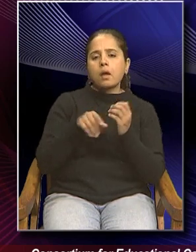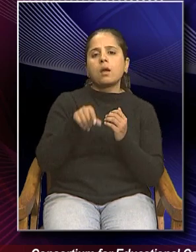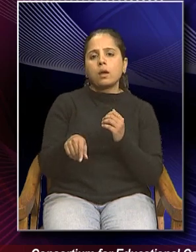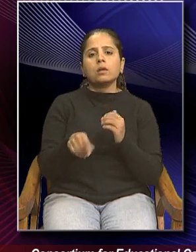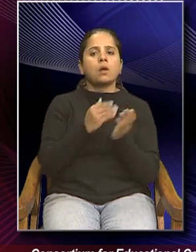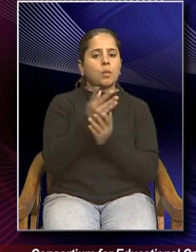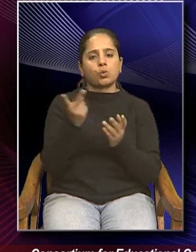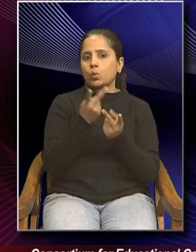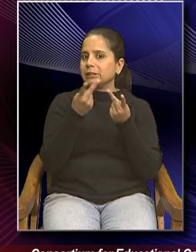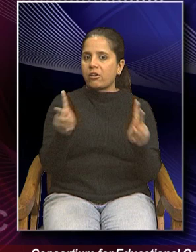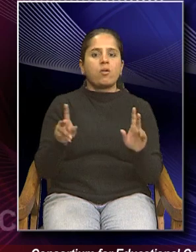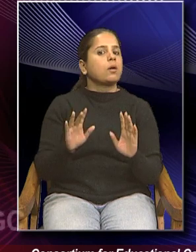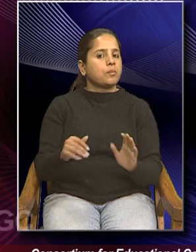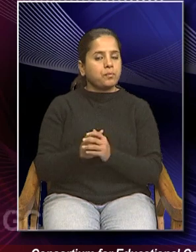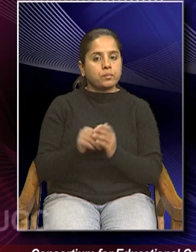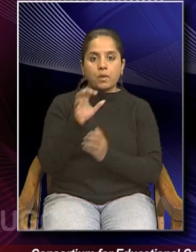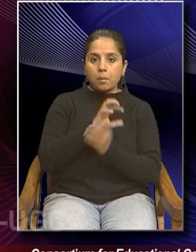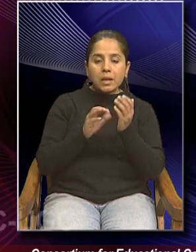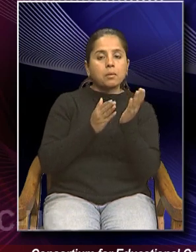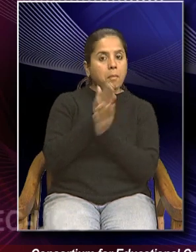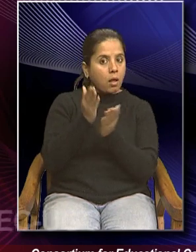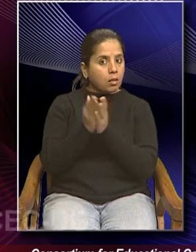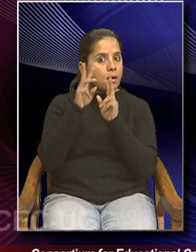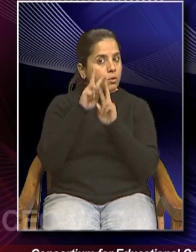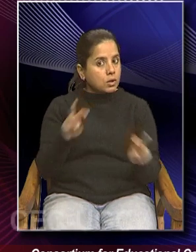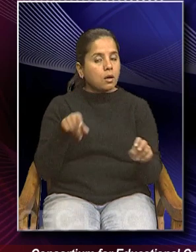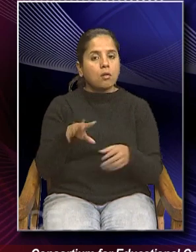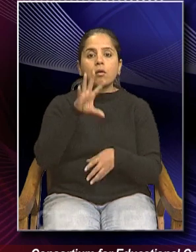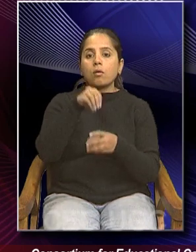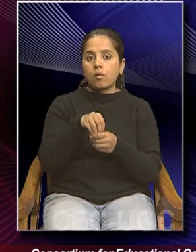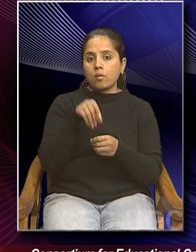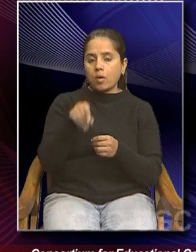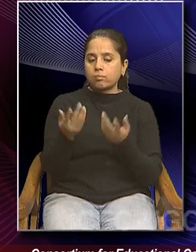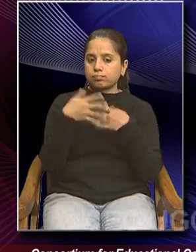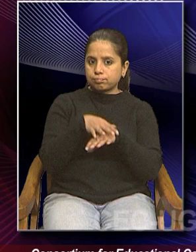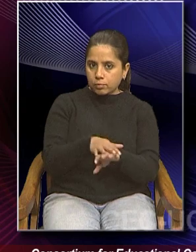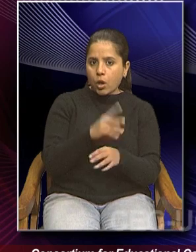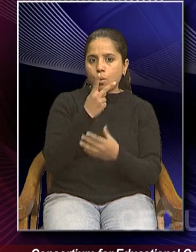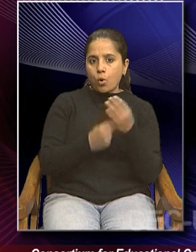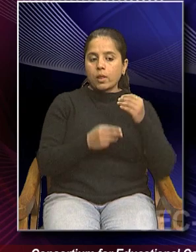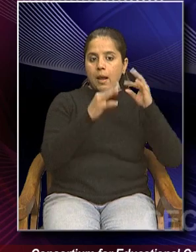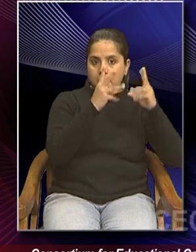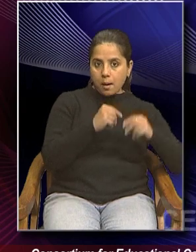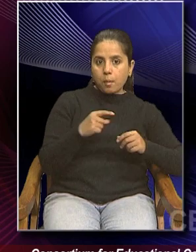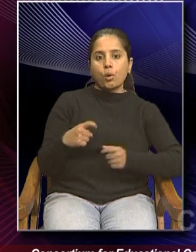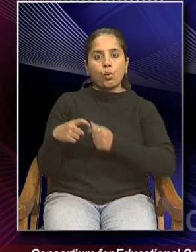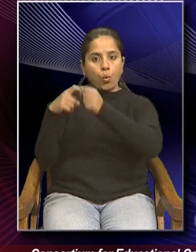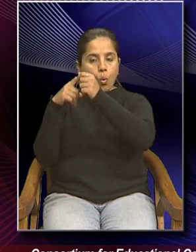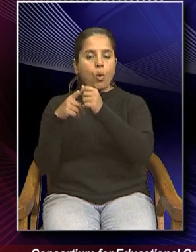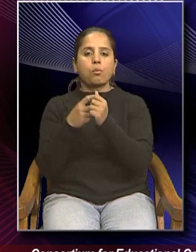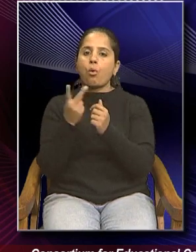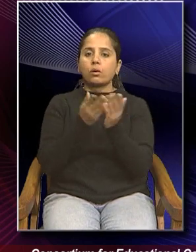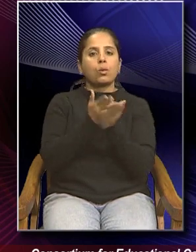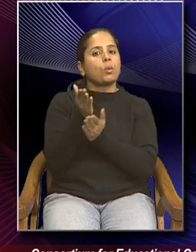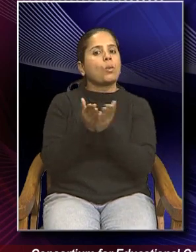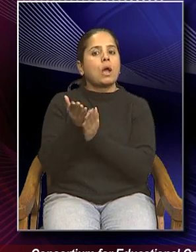other. Mixed method research involves integrating both quantitative and qualitative ways